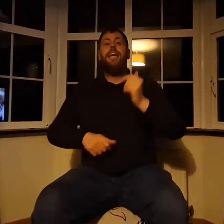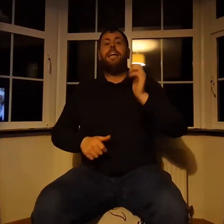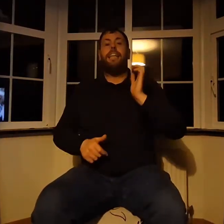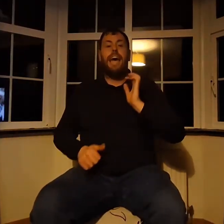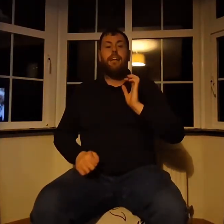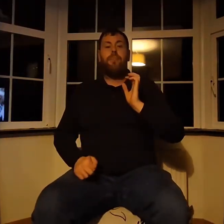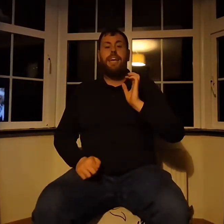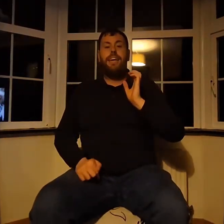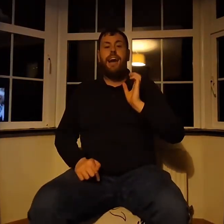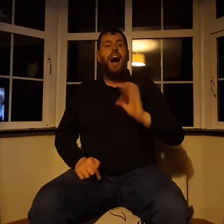Yeah, that'd be